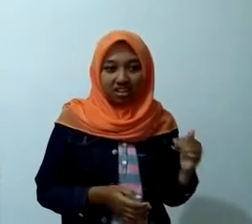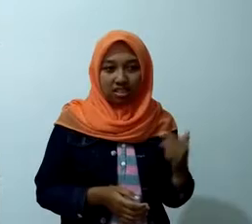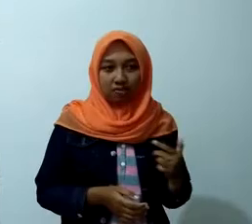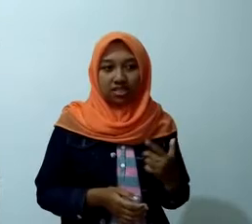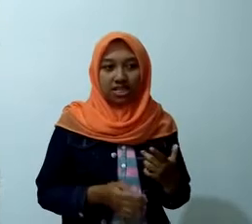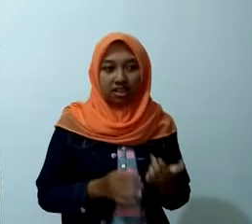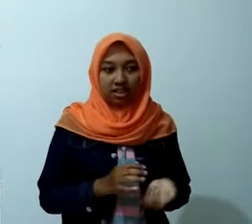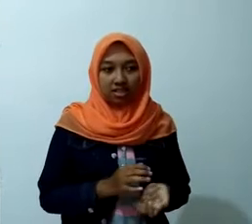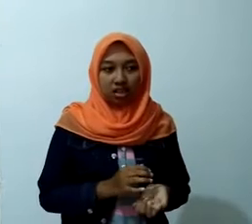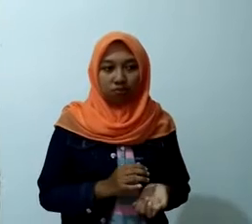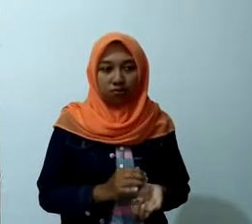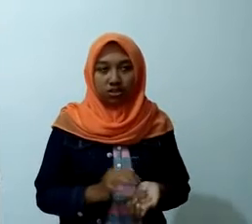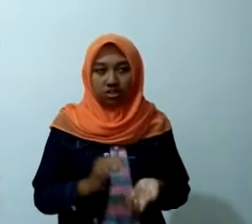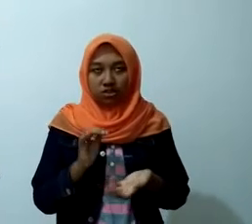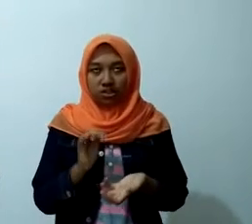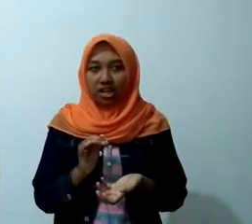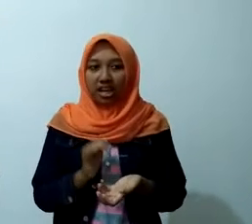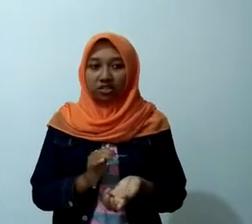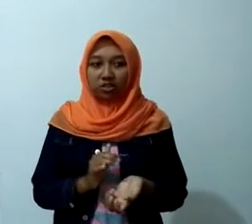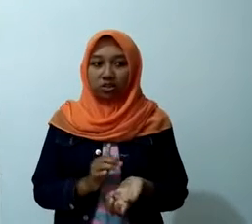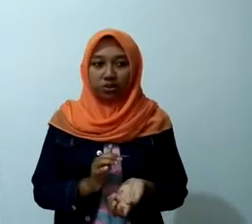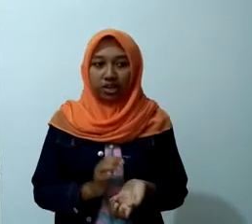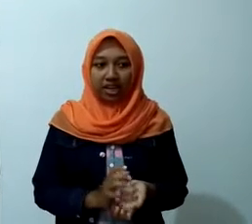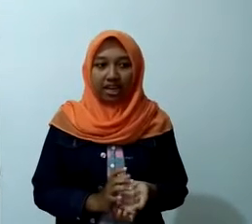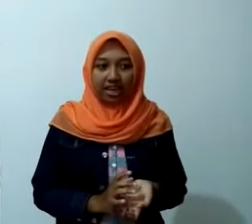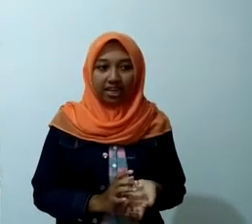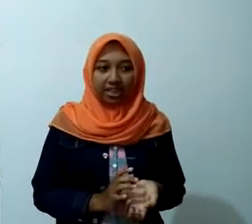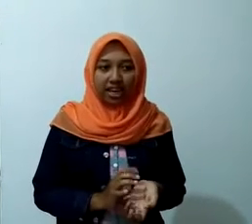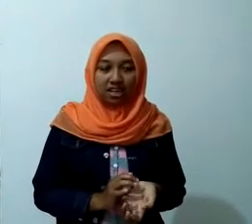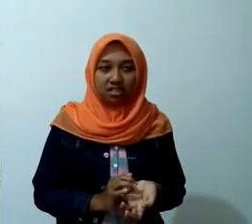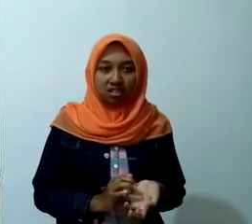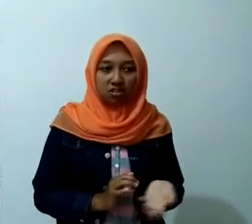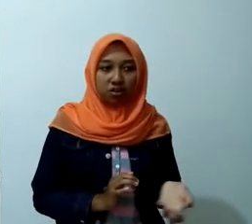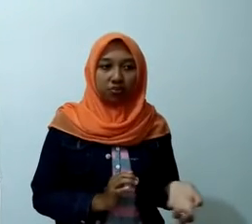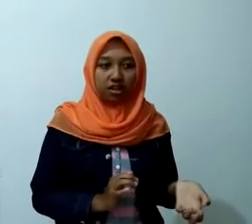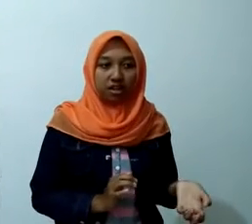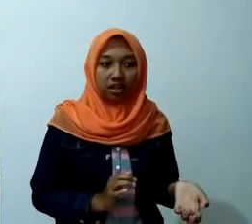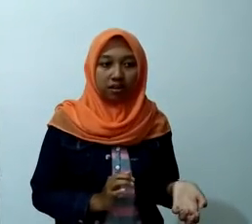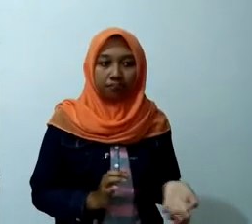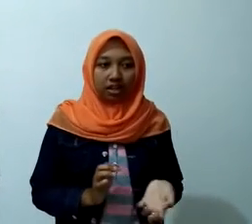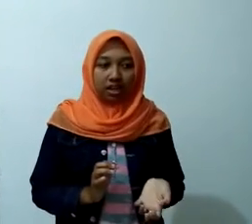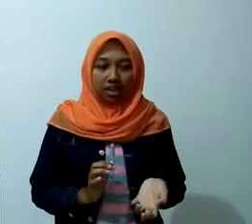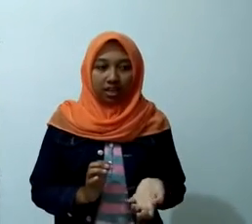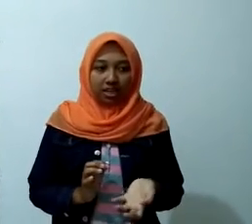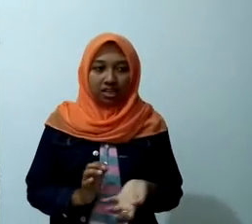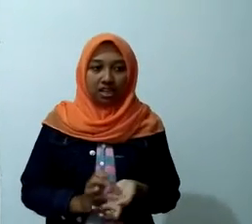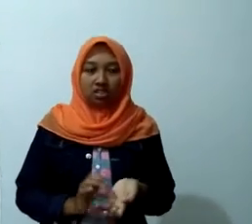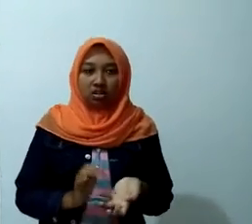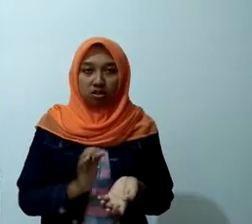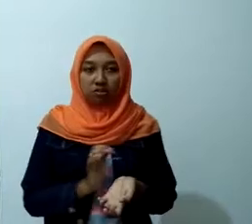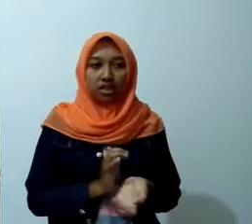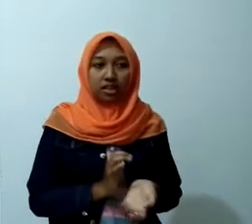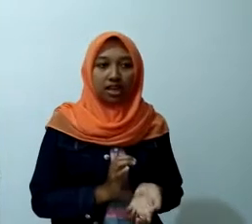in 7C class of junior high school tutoring. And then source of data. And in source